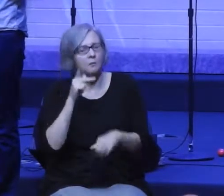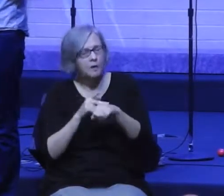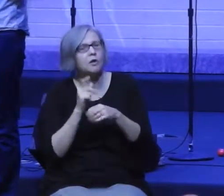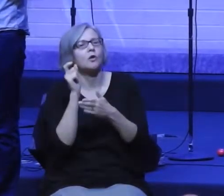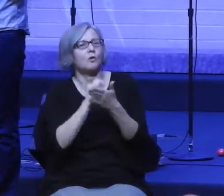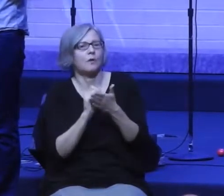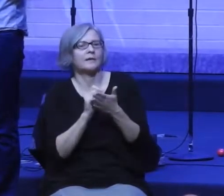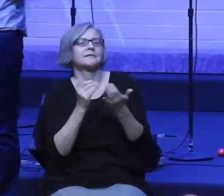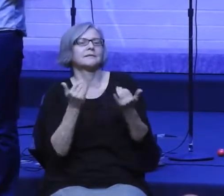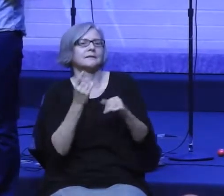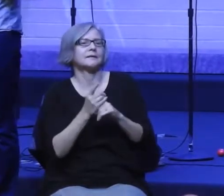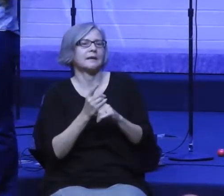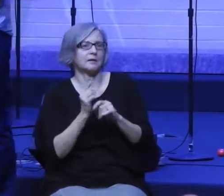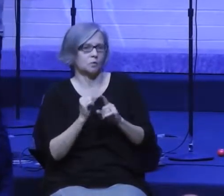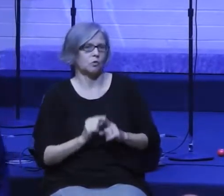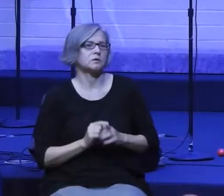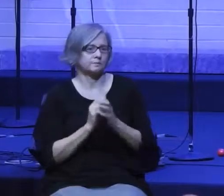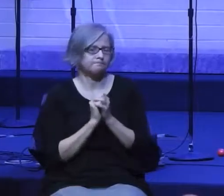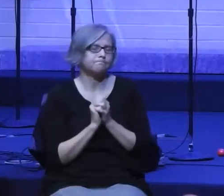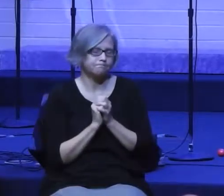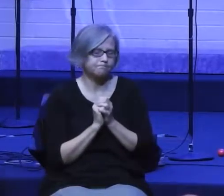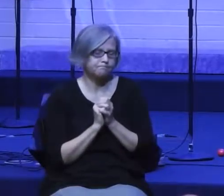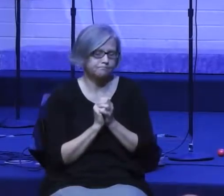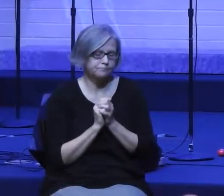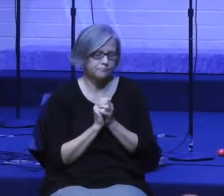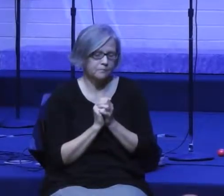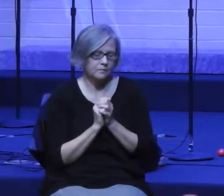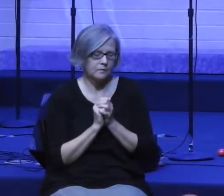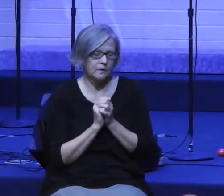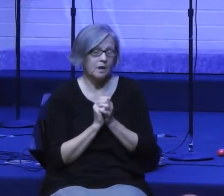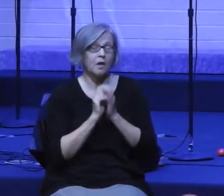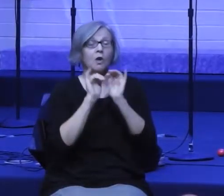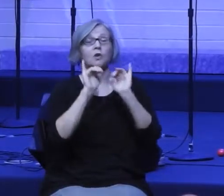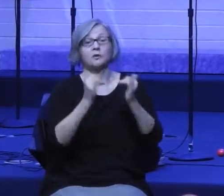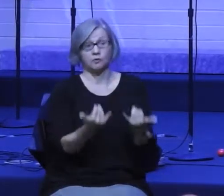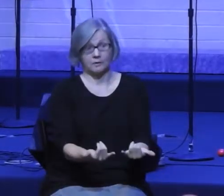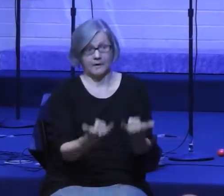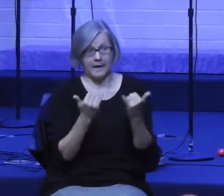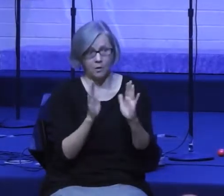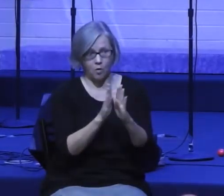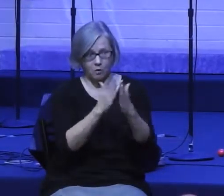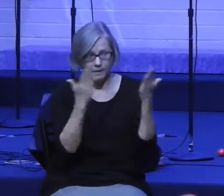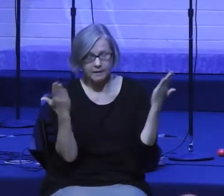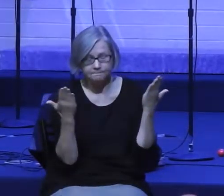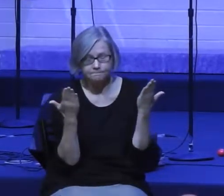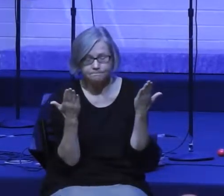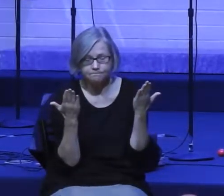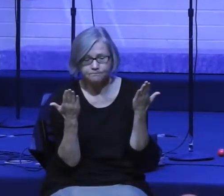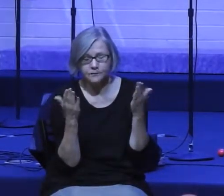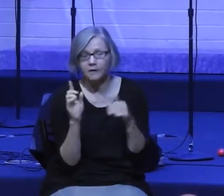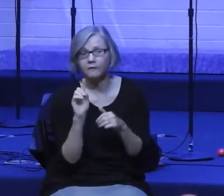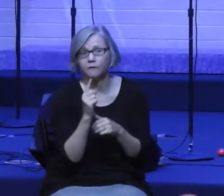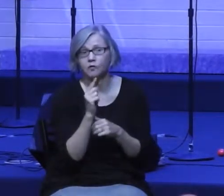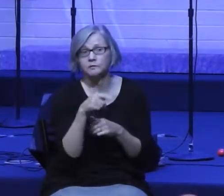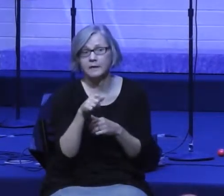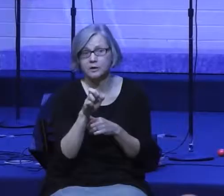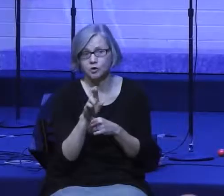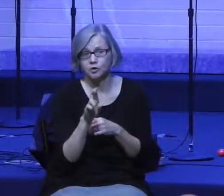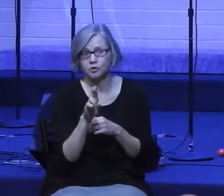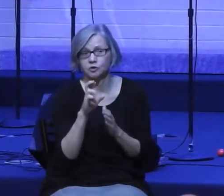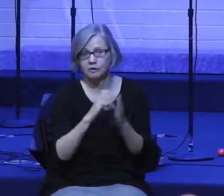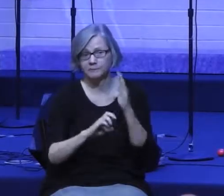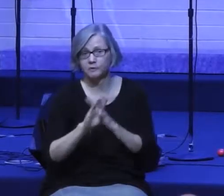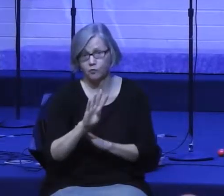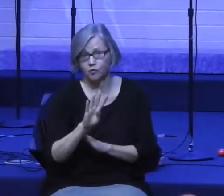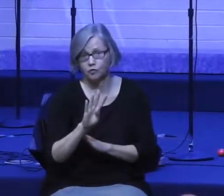many of the people Peter is writing to. That's the experience that Peter himself knows. And